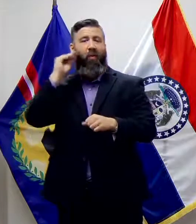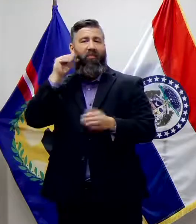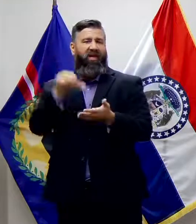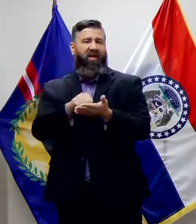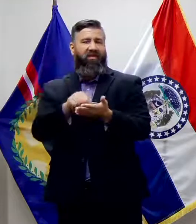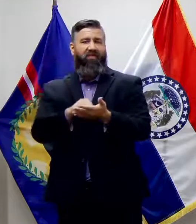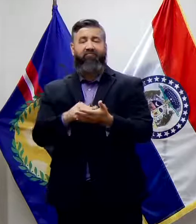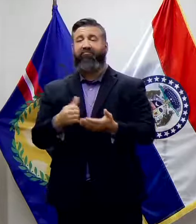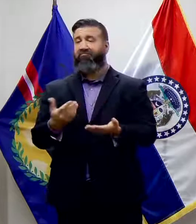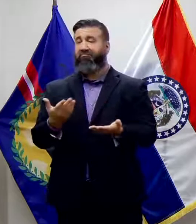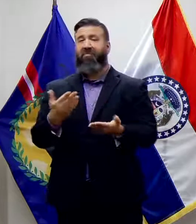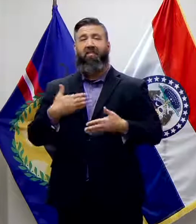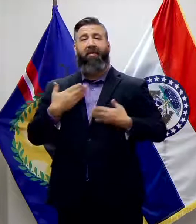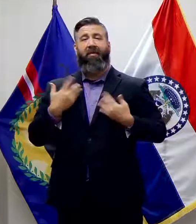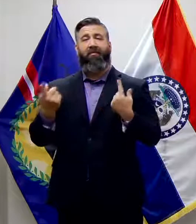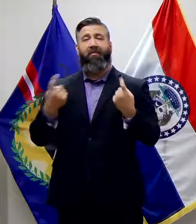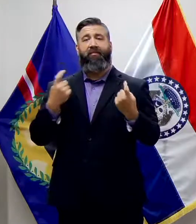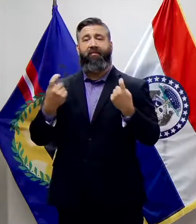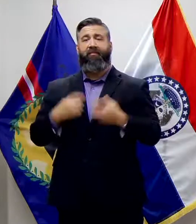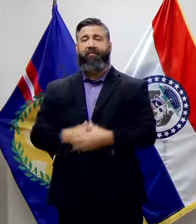I'm happy to take any questions.